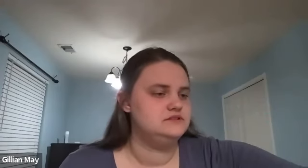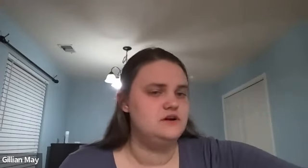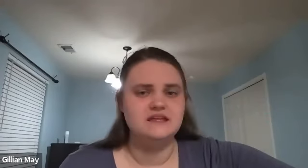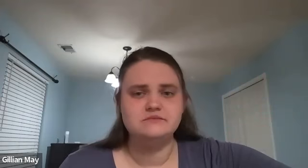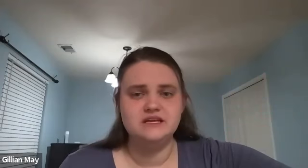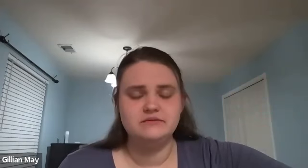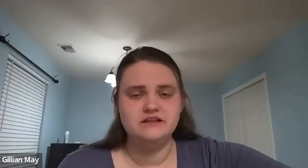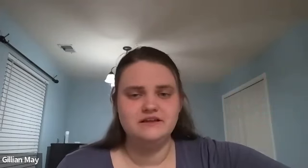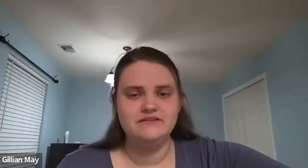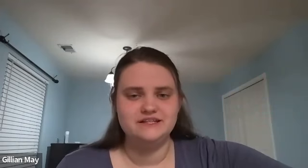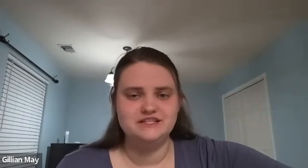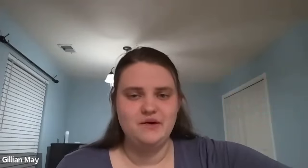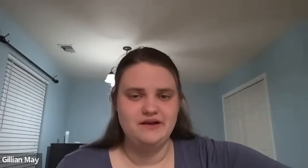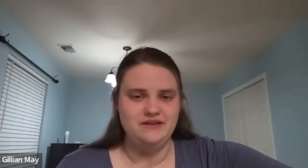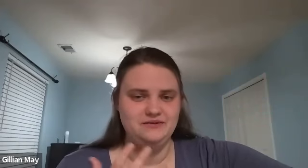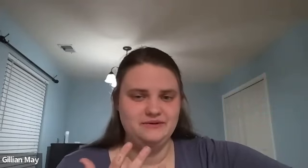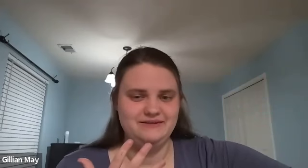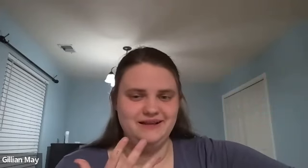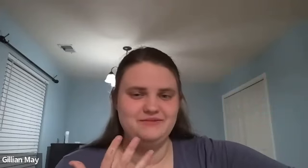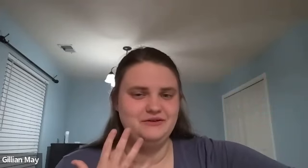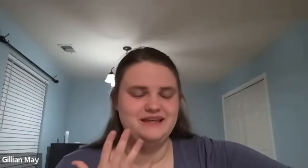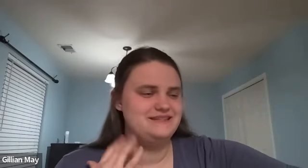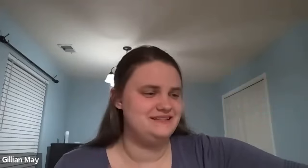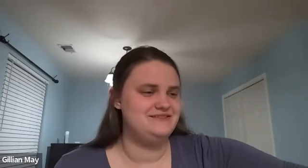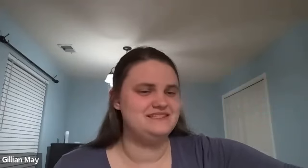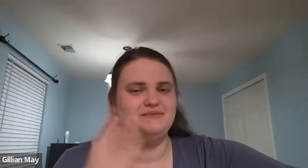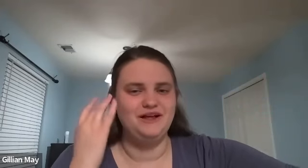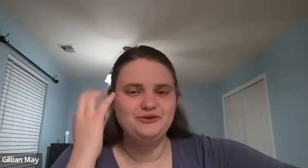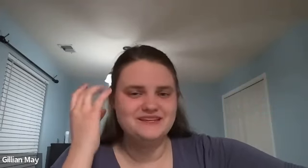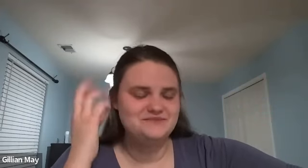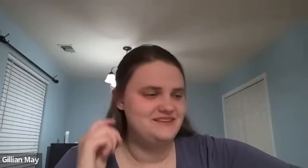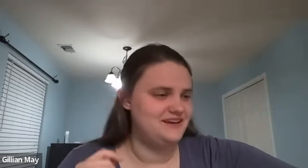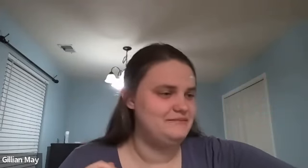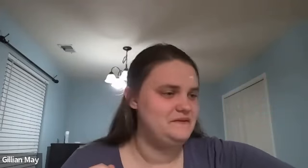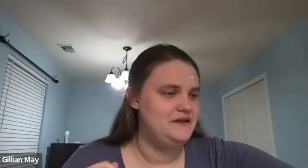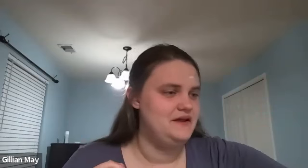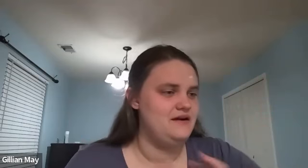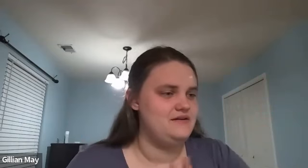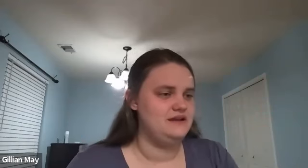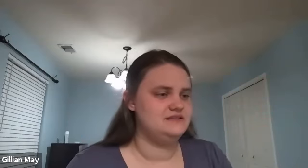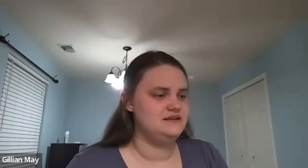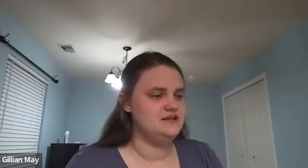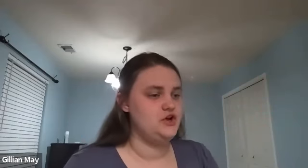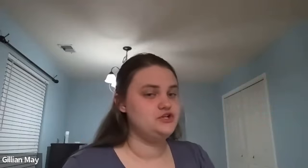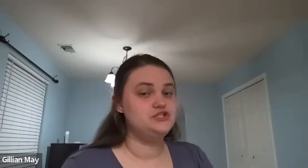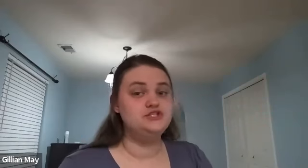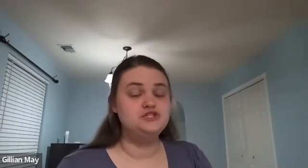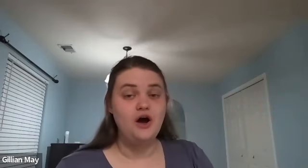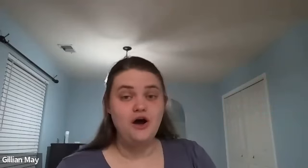Sorry, that's me clicking. That's just how I think when I'm like, okay, it's next on this, and I'm like, ooh, that's me thinking. All right,